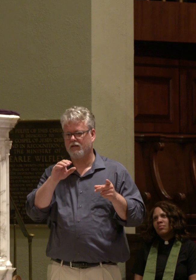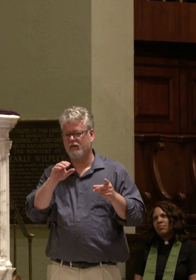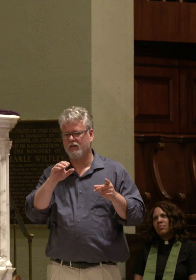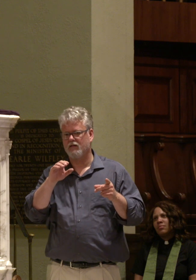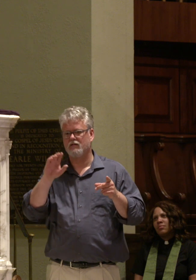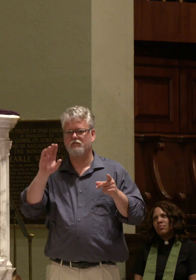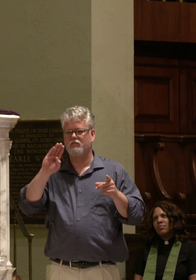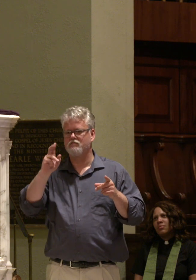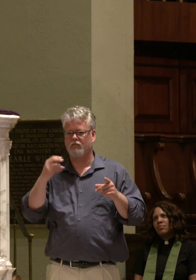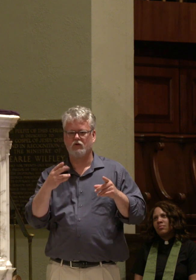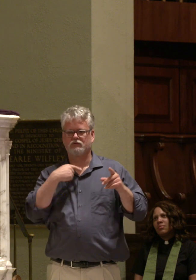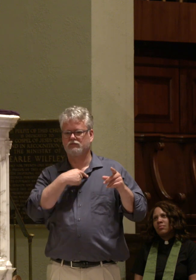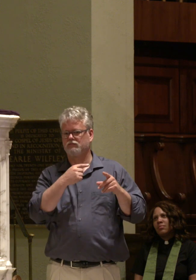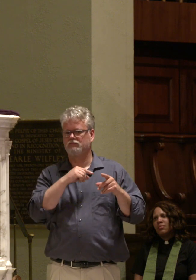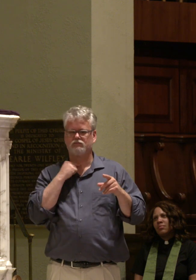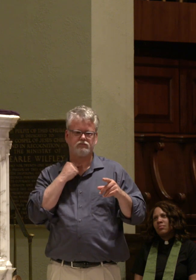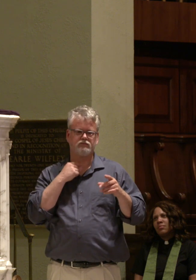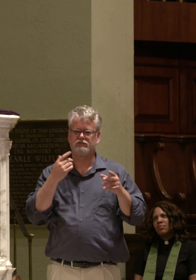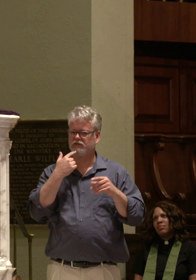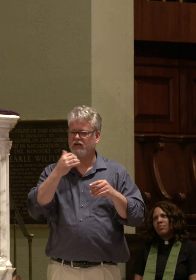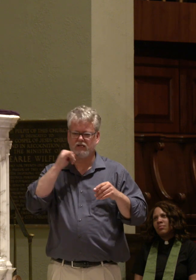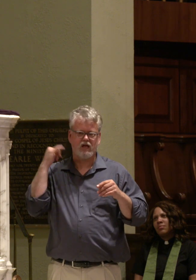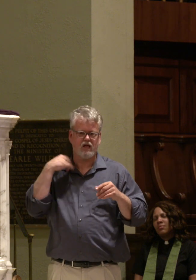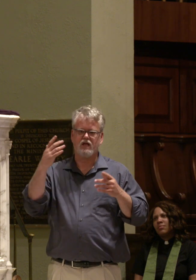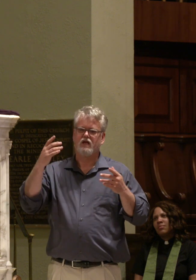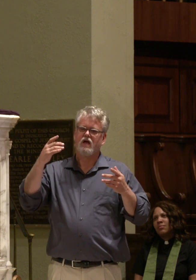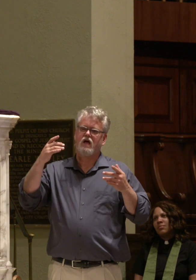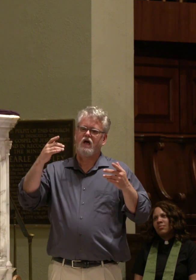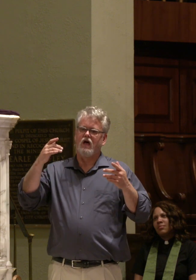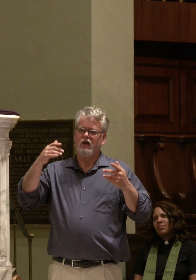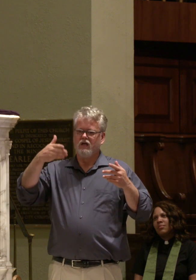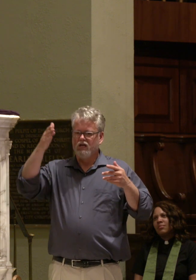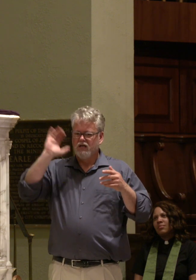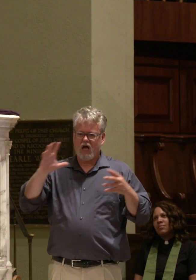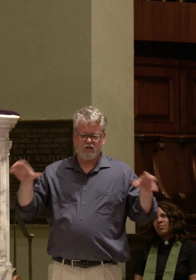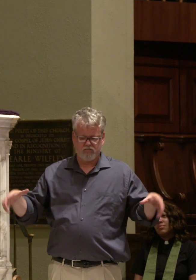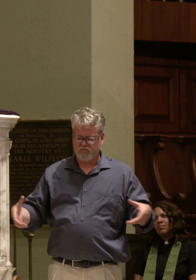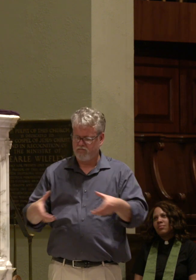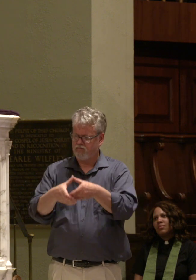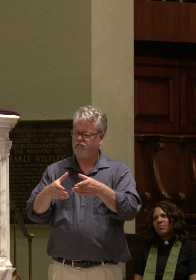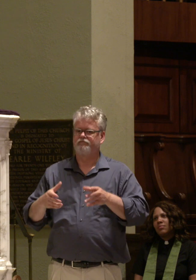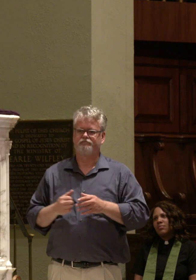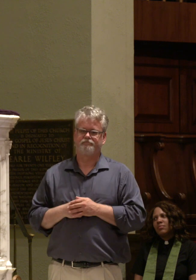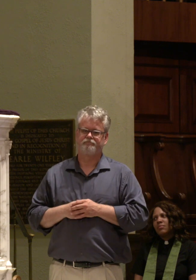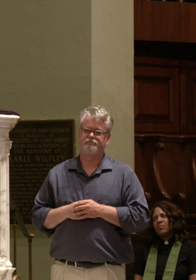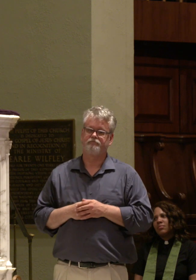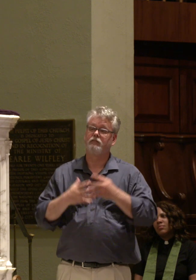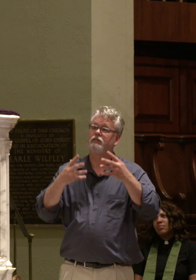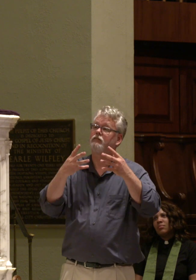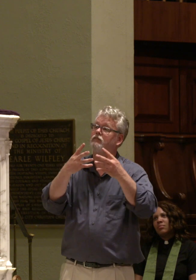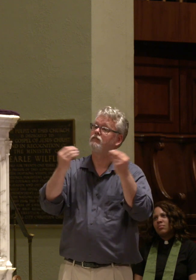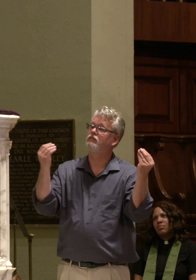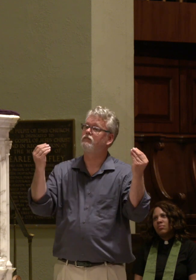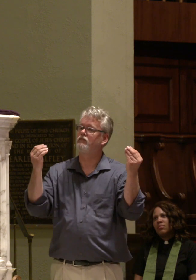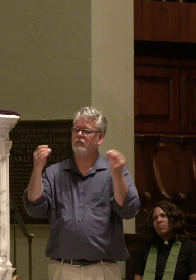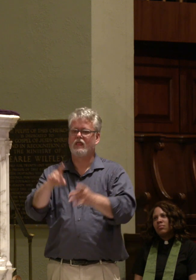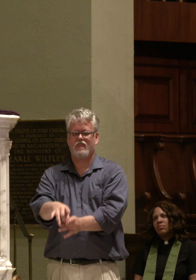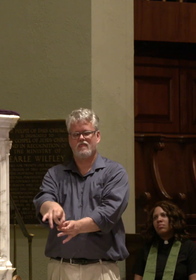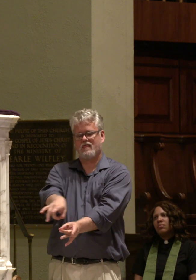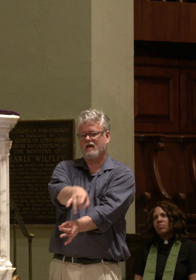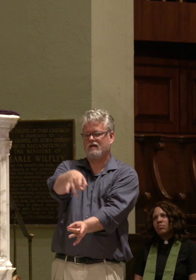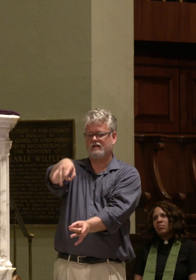a sanctuary. And God got them all there. Good God from Zion. And the